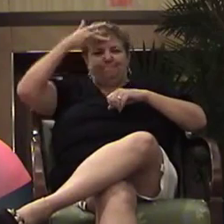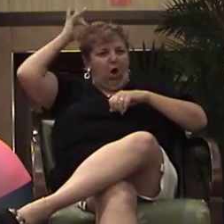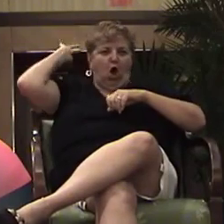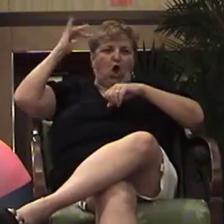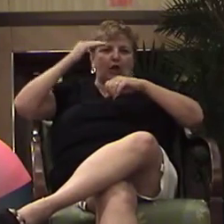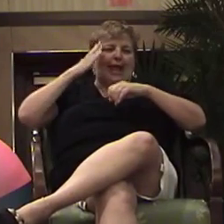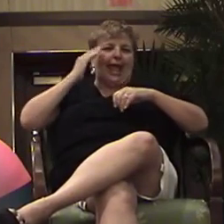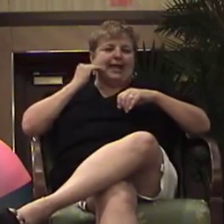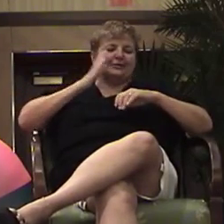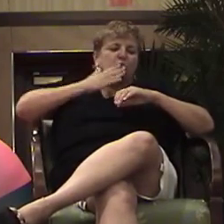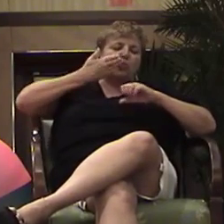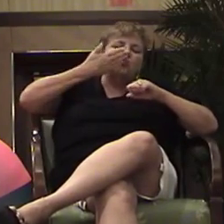And I was